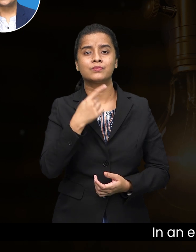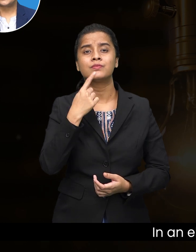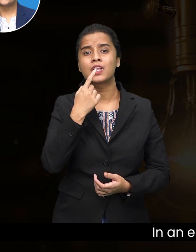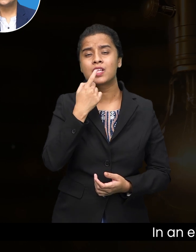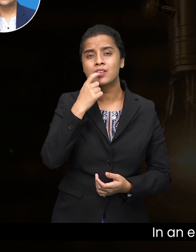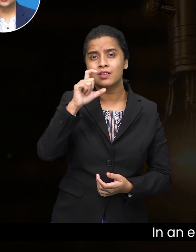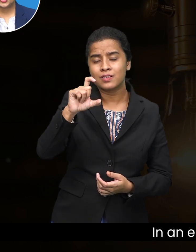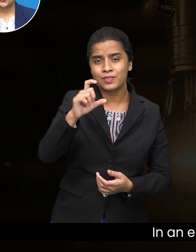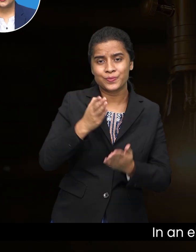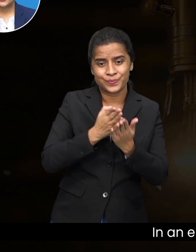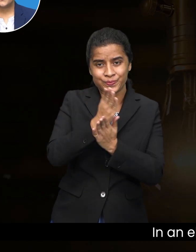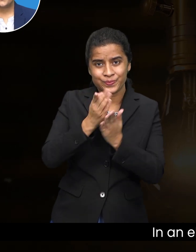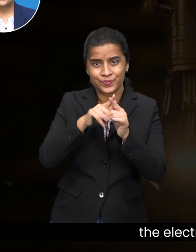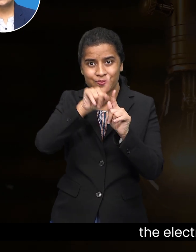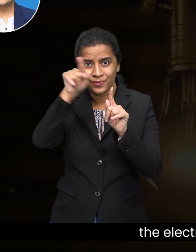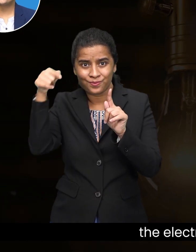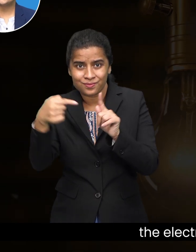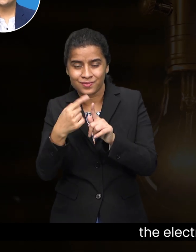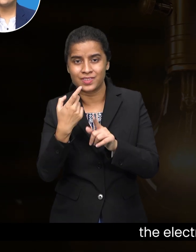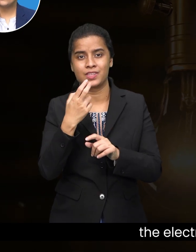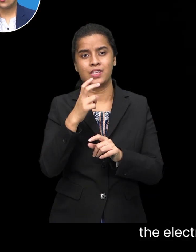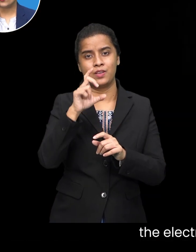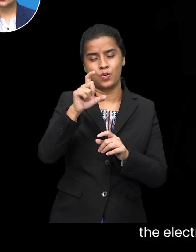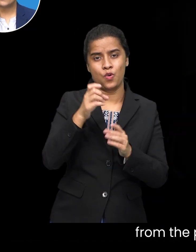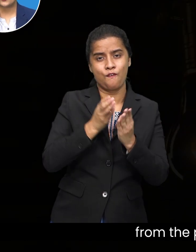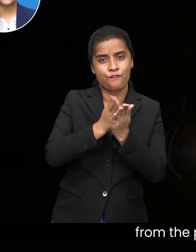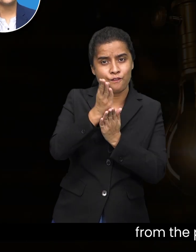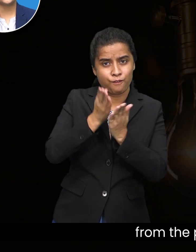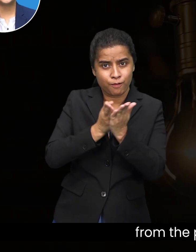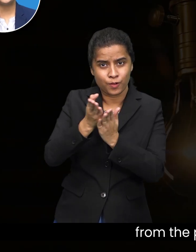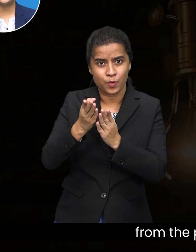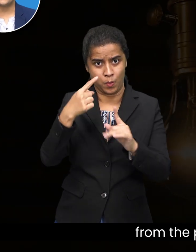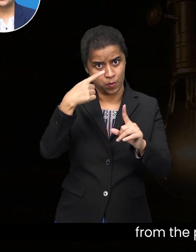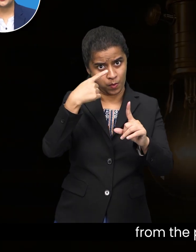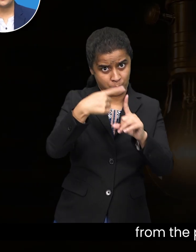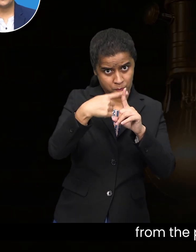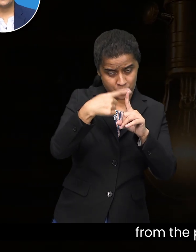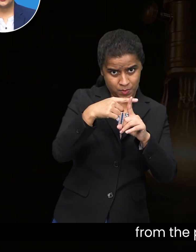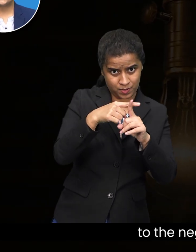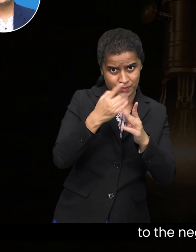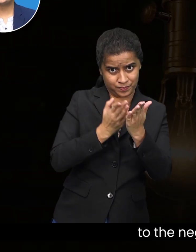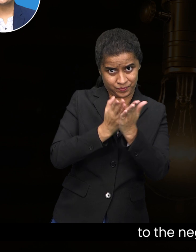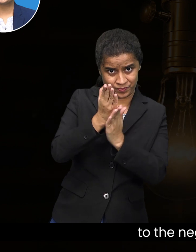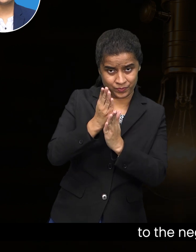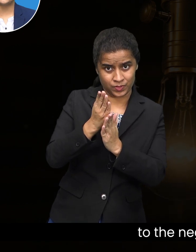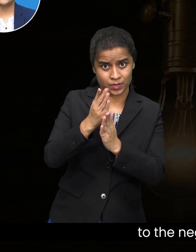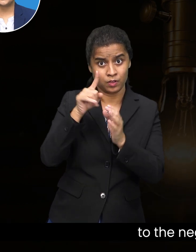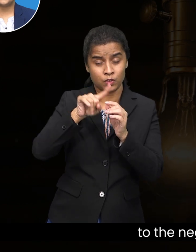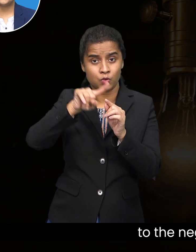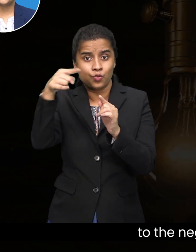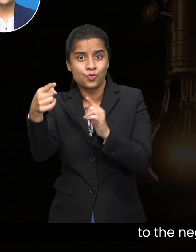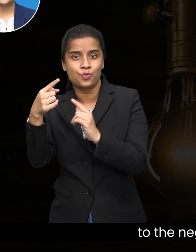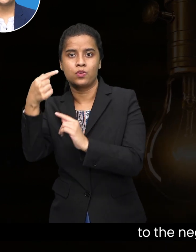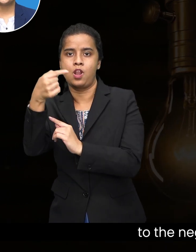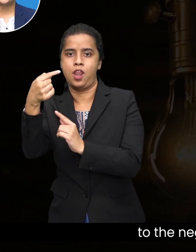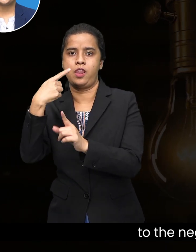In an electric circuit, the electric current flows from the positive terminal to the negative